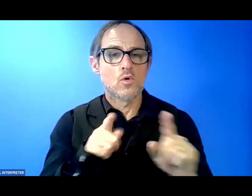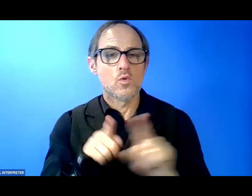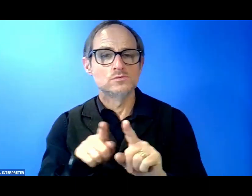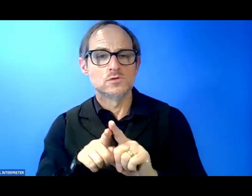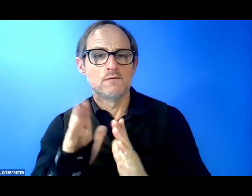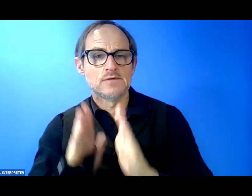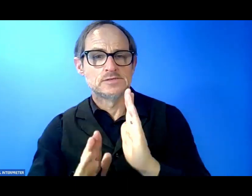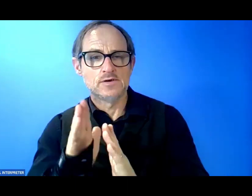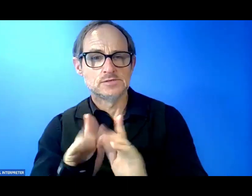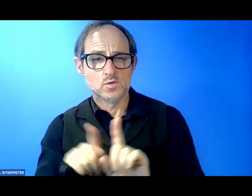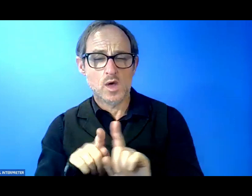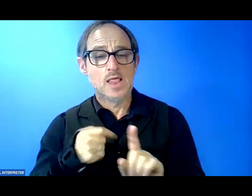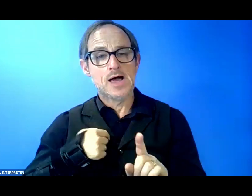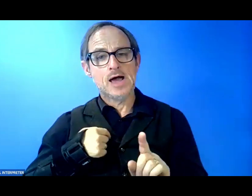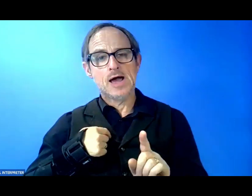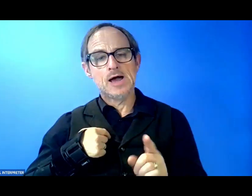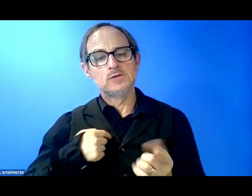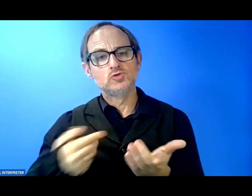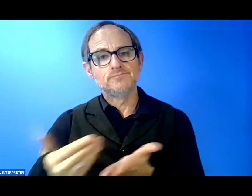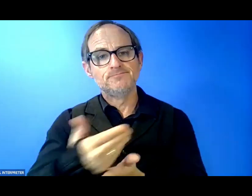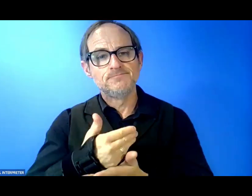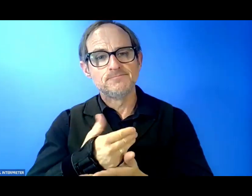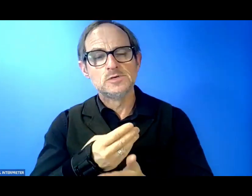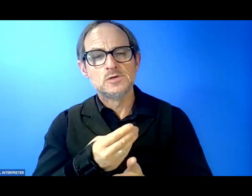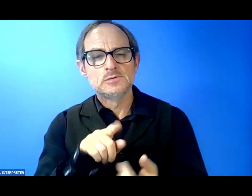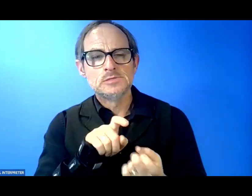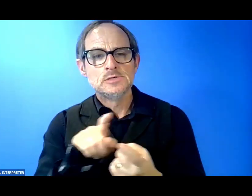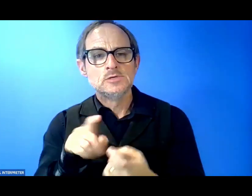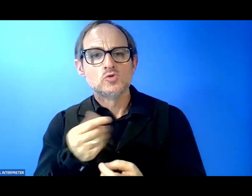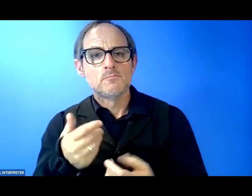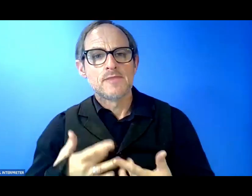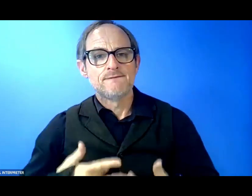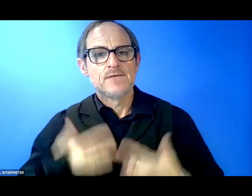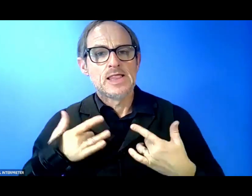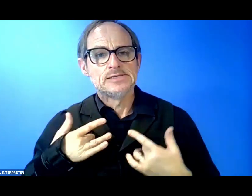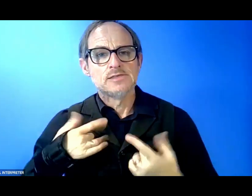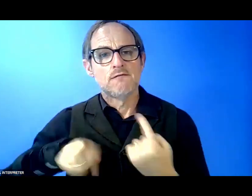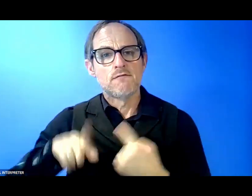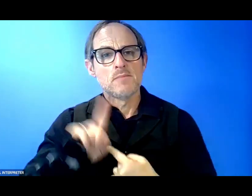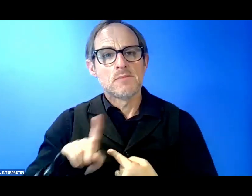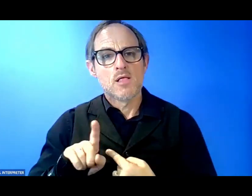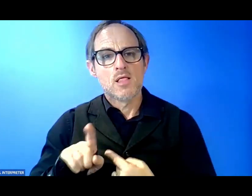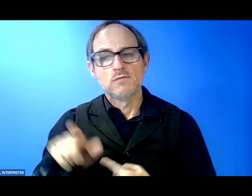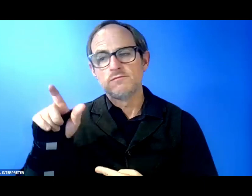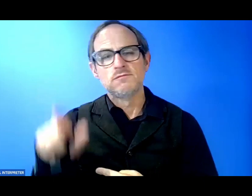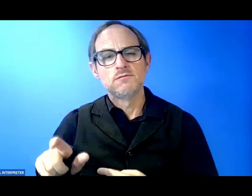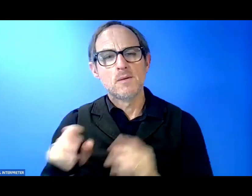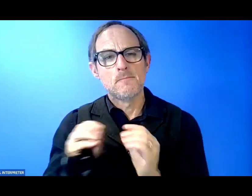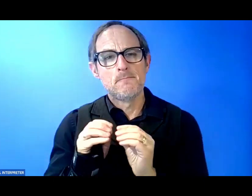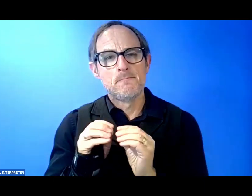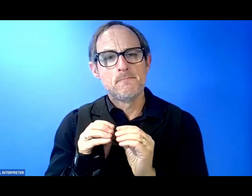collected some of the feelings, and especially Kate, the